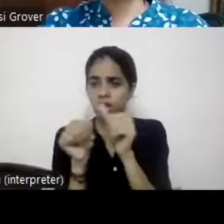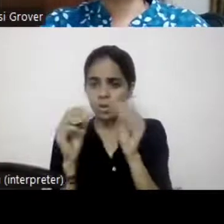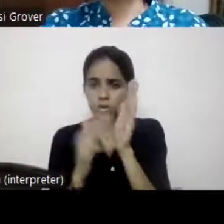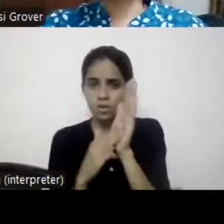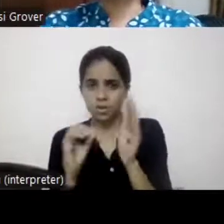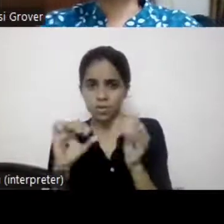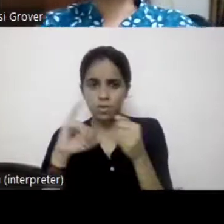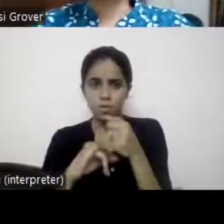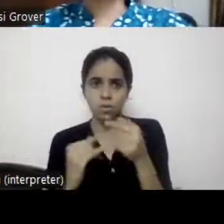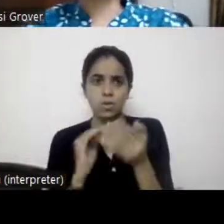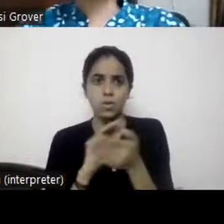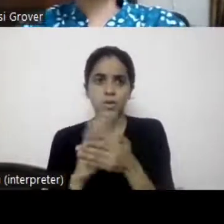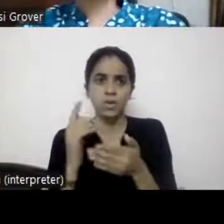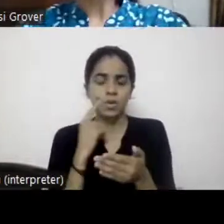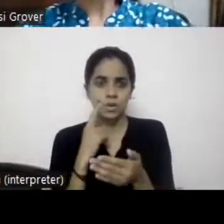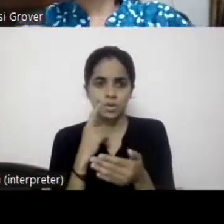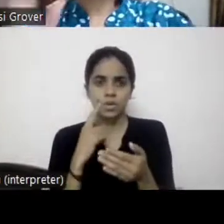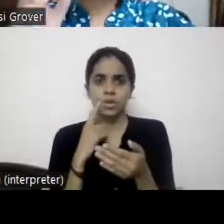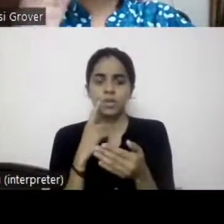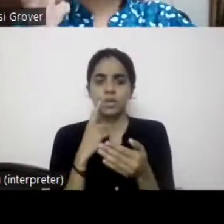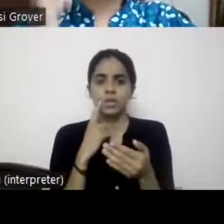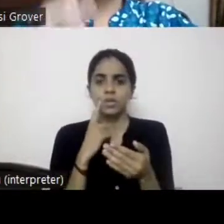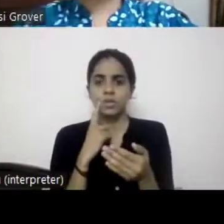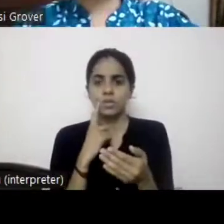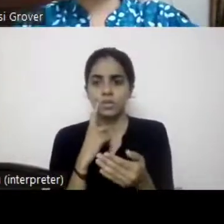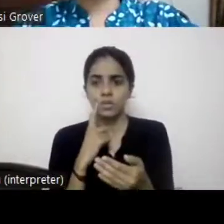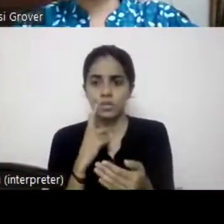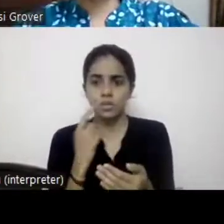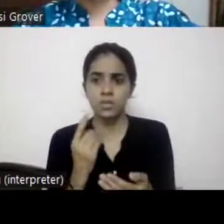talked about this position of this